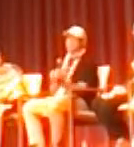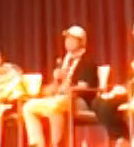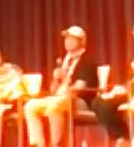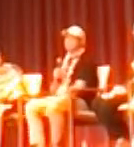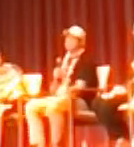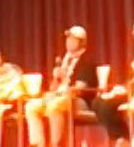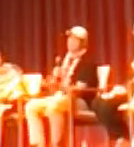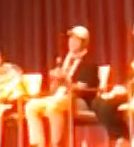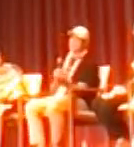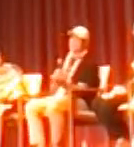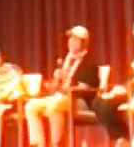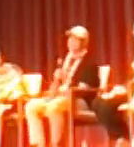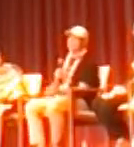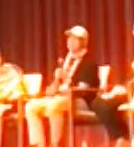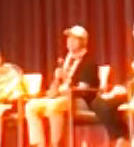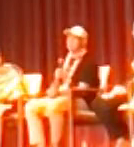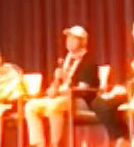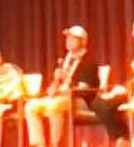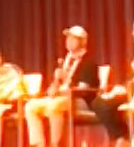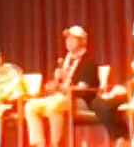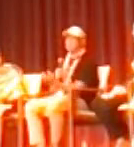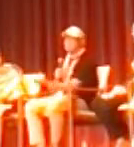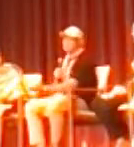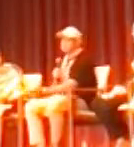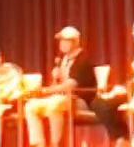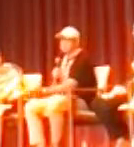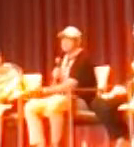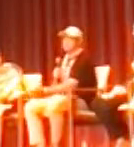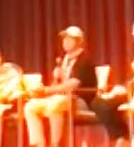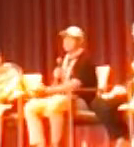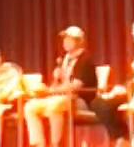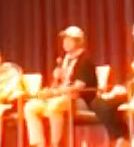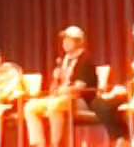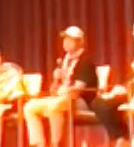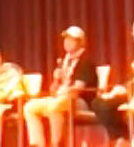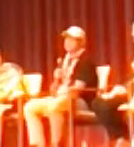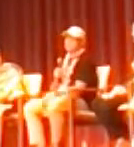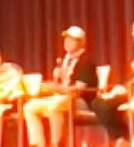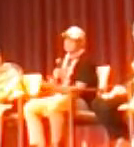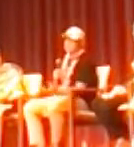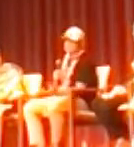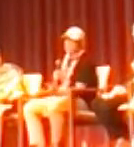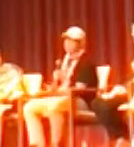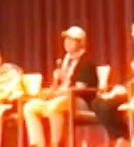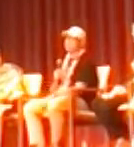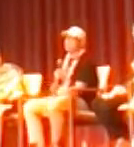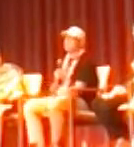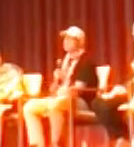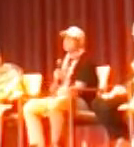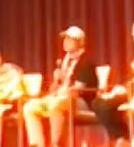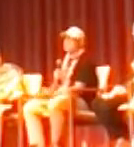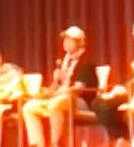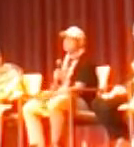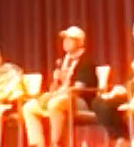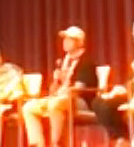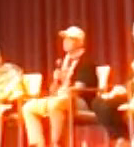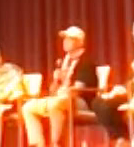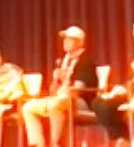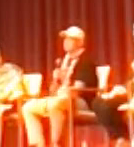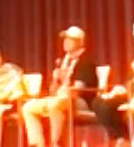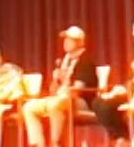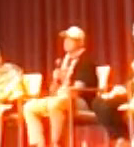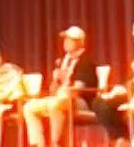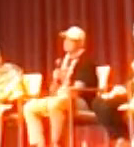in 2023, we not only get there, we get a work in the opera house that was sold out as well, and the St. James, which is another 3,000